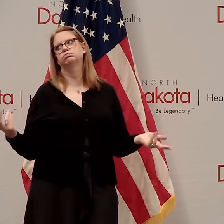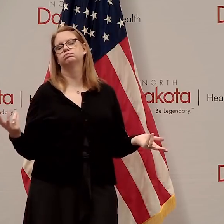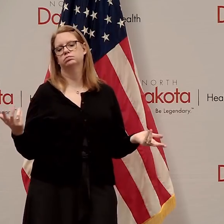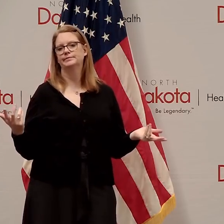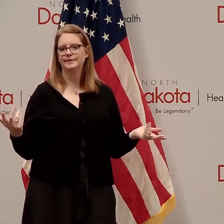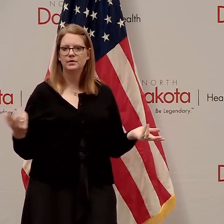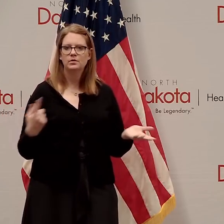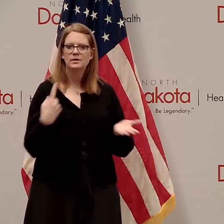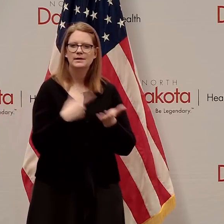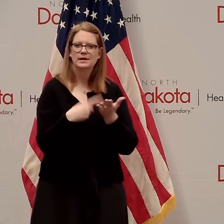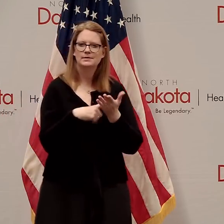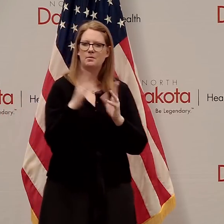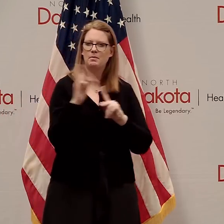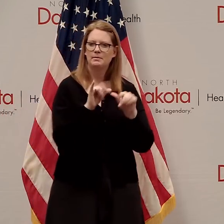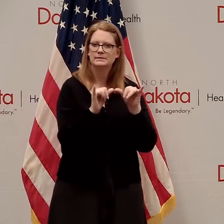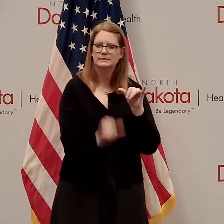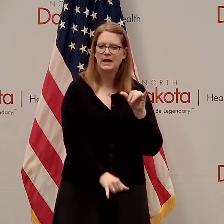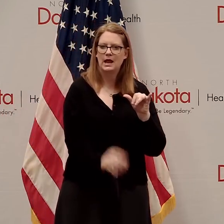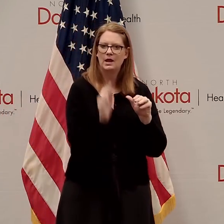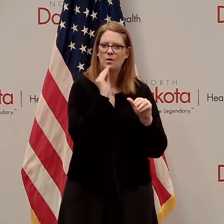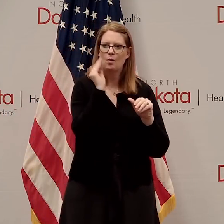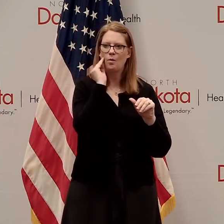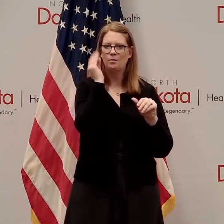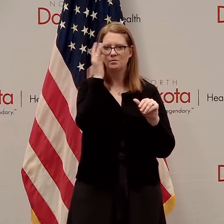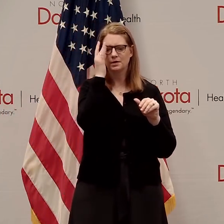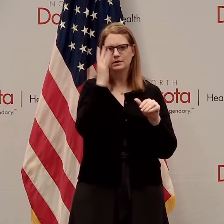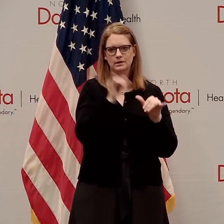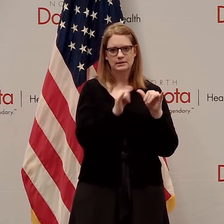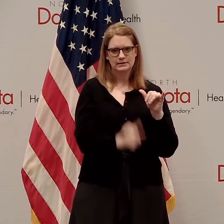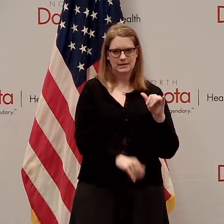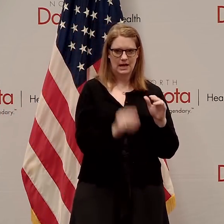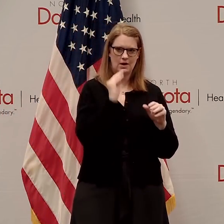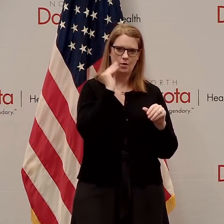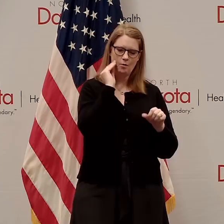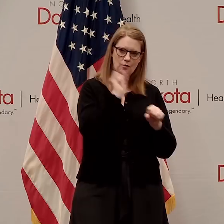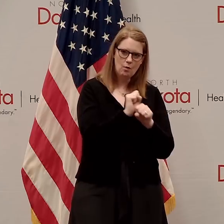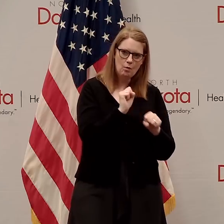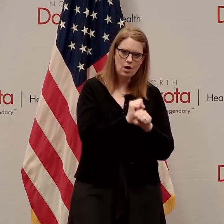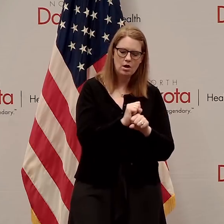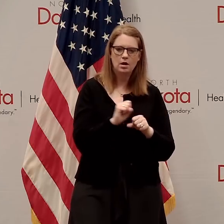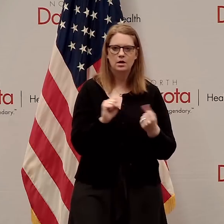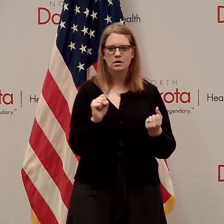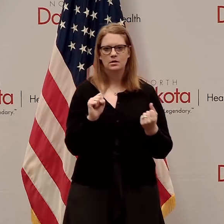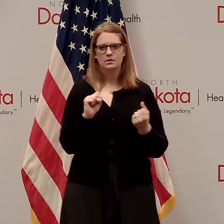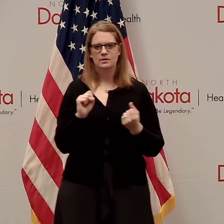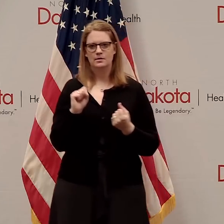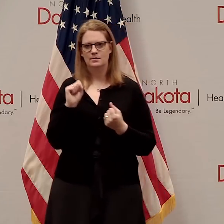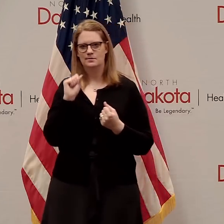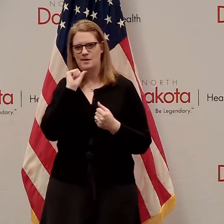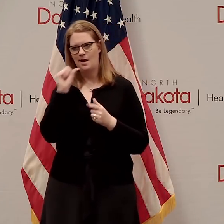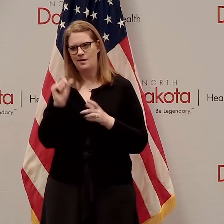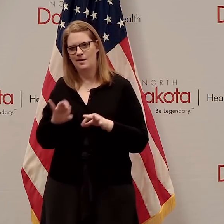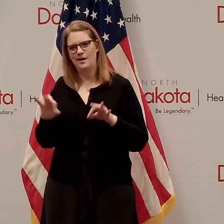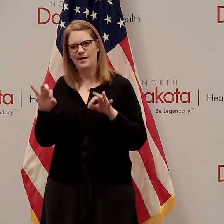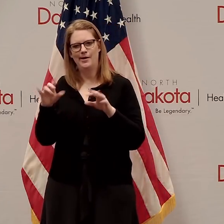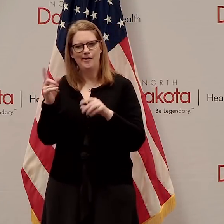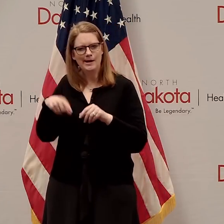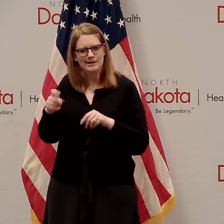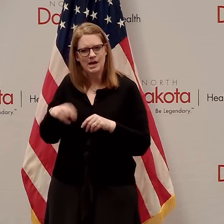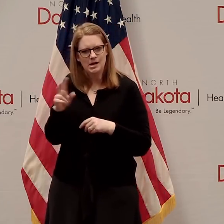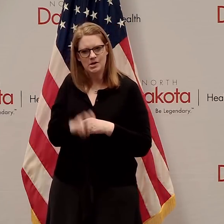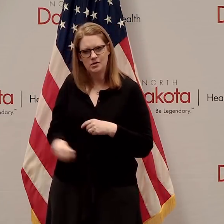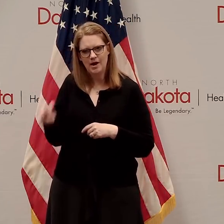when we've talked about people staying at home for work and staying at home for non-essential travel, but there are no limits